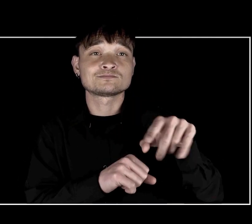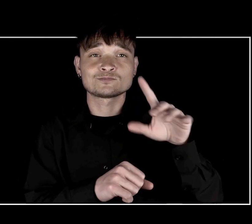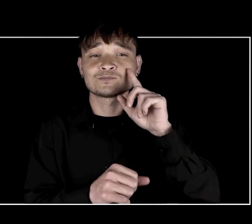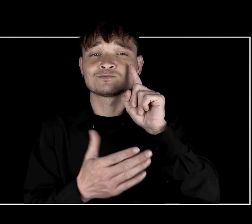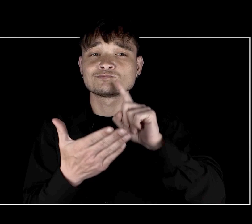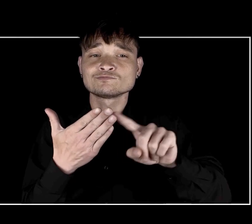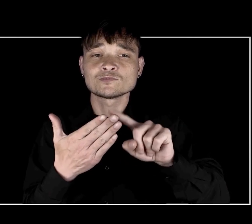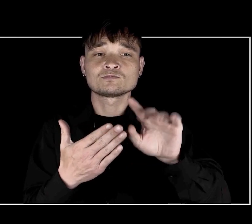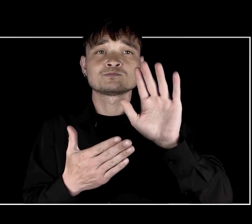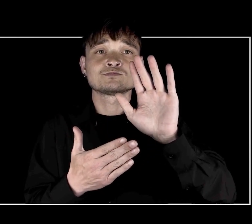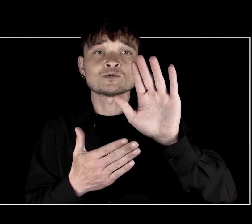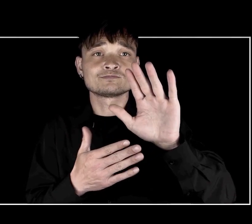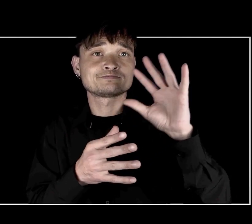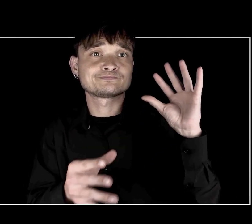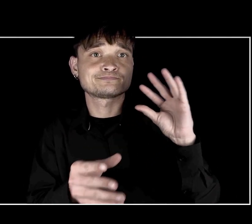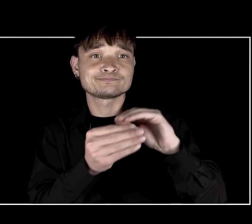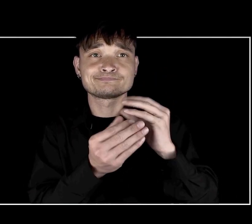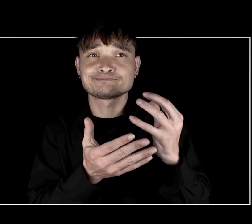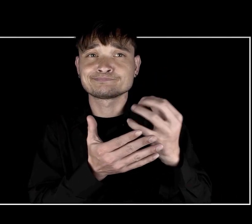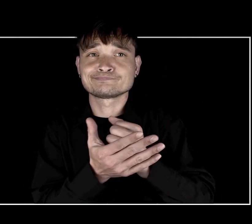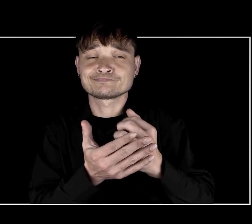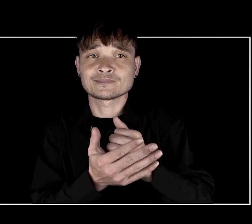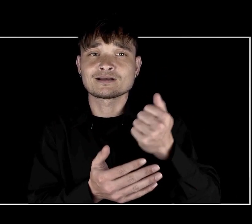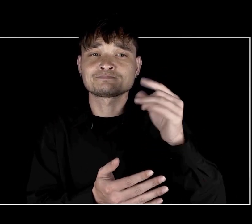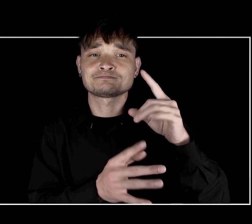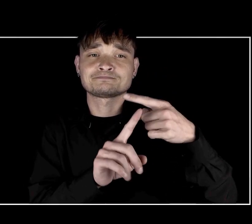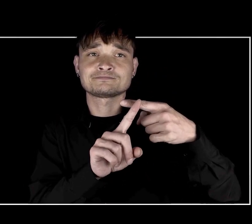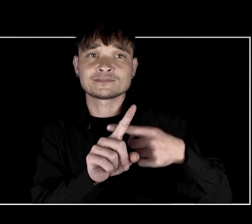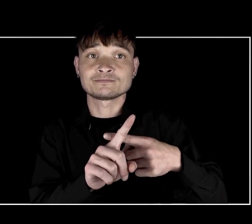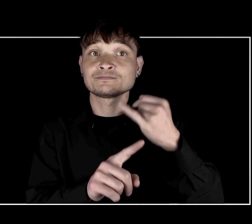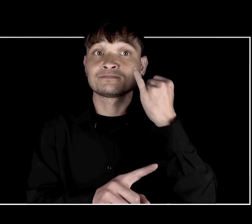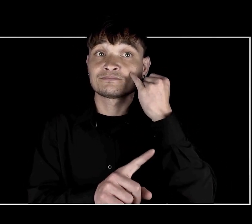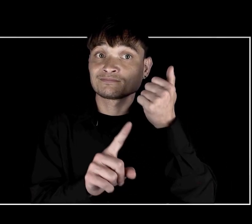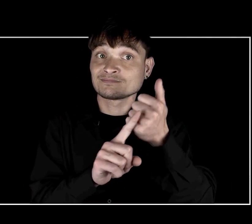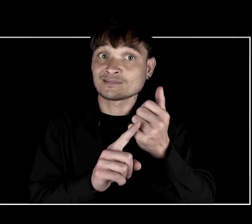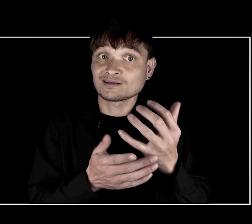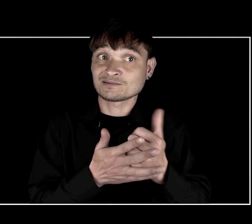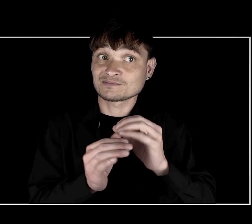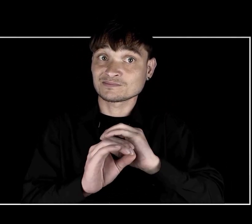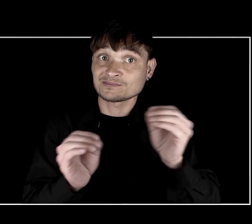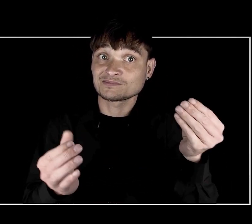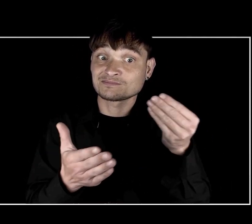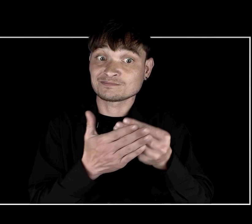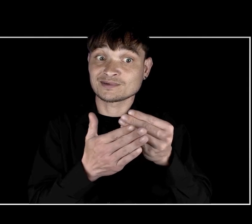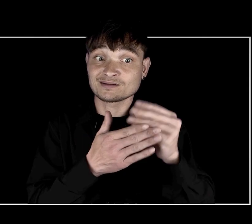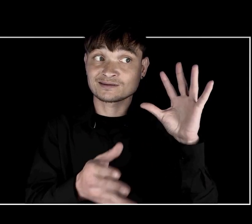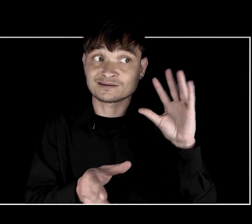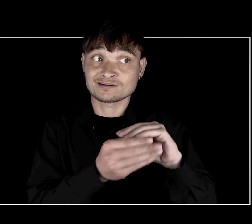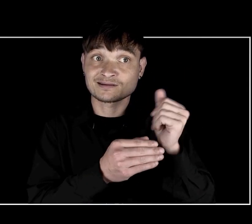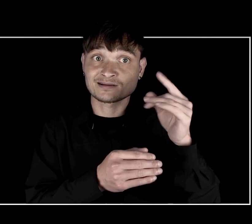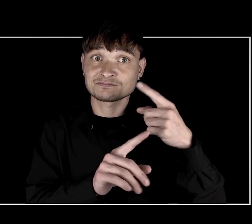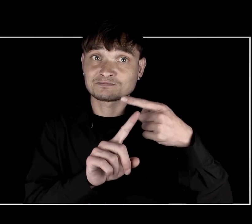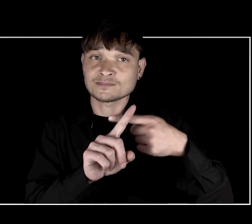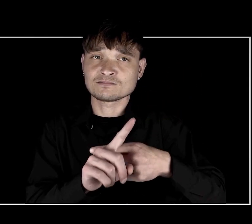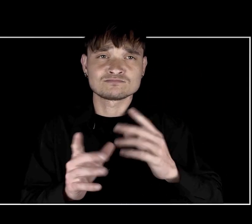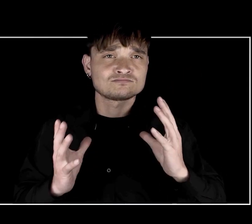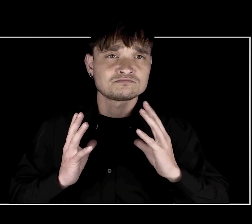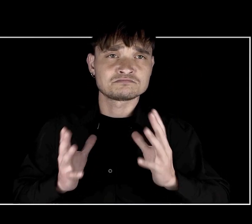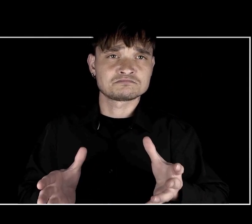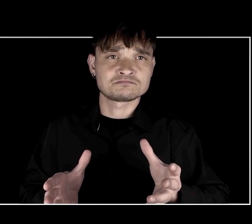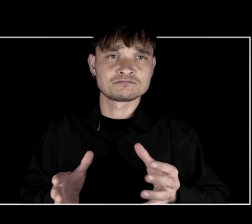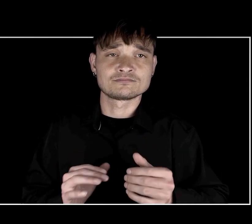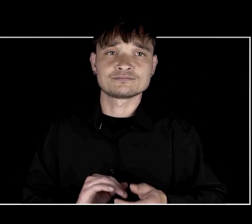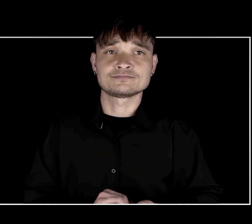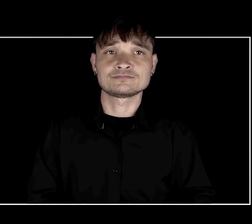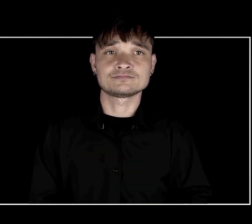from up to 18 months ago. It is okay if you didn't earn money every month during the previous